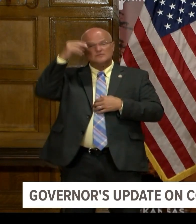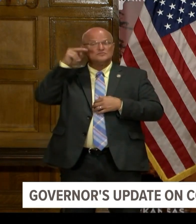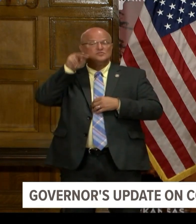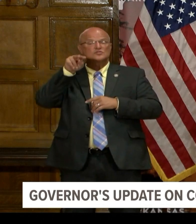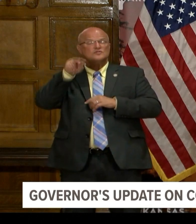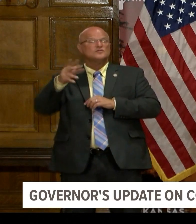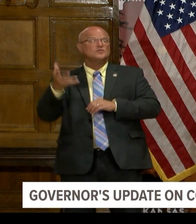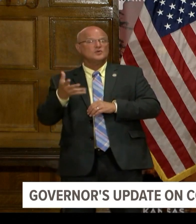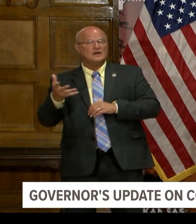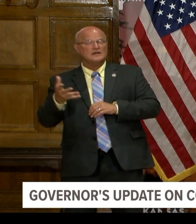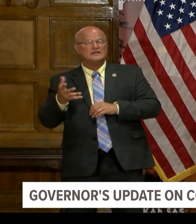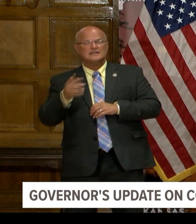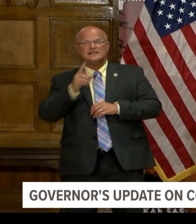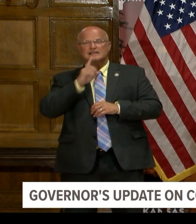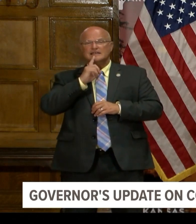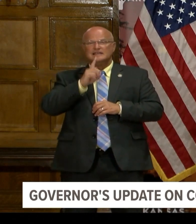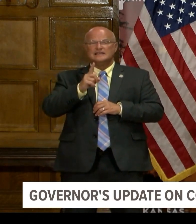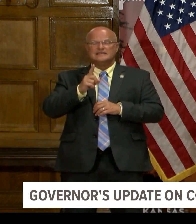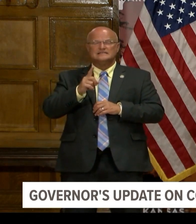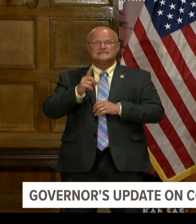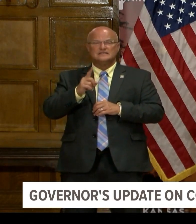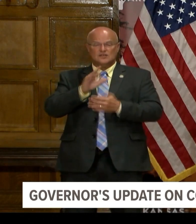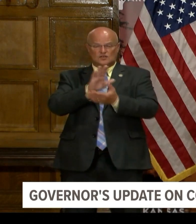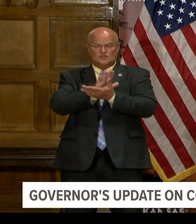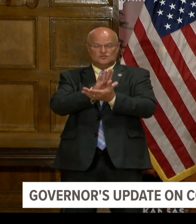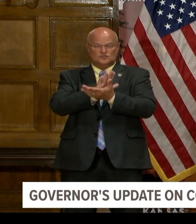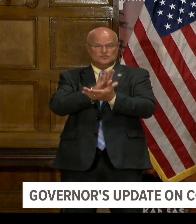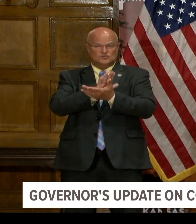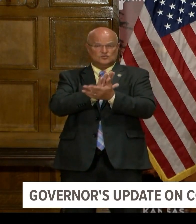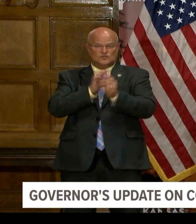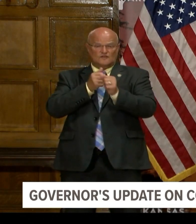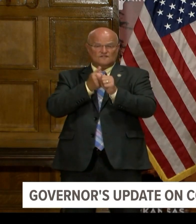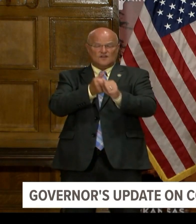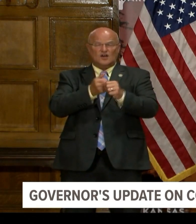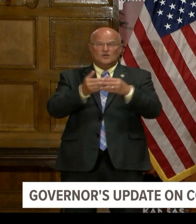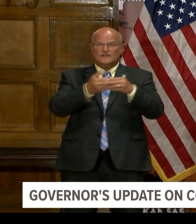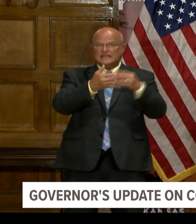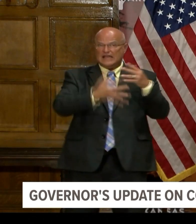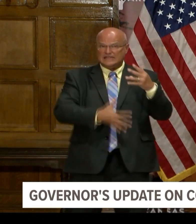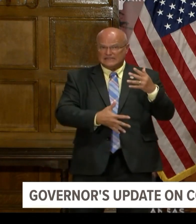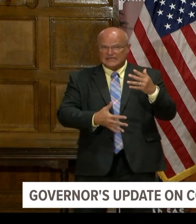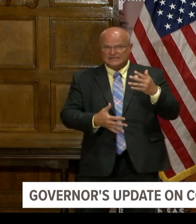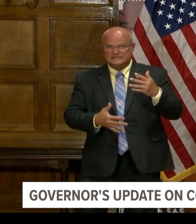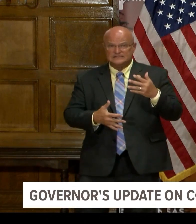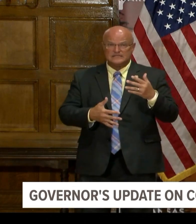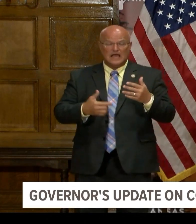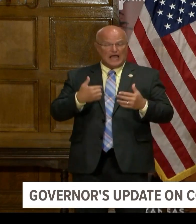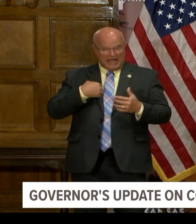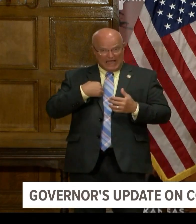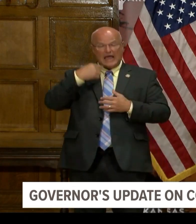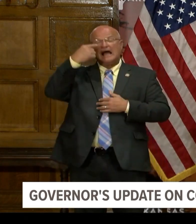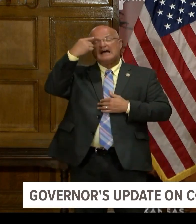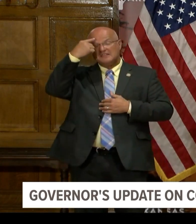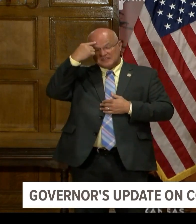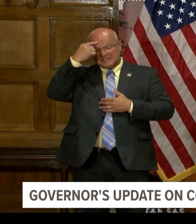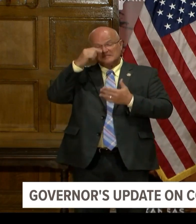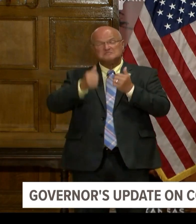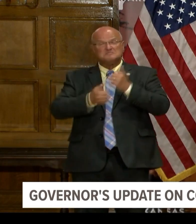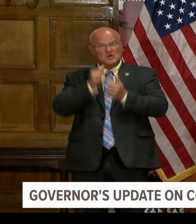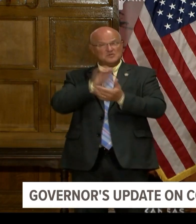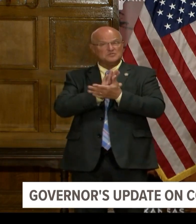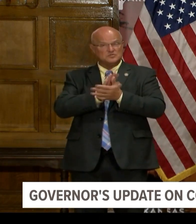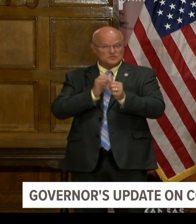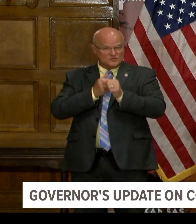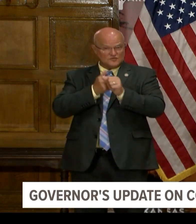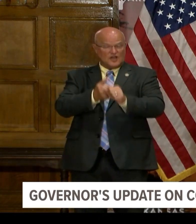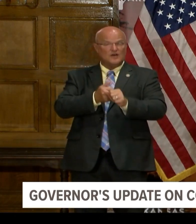for is, are the schools following the guidelines, which I believe that they are, and